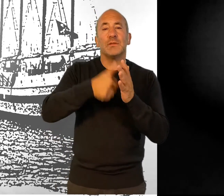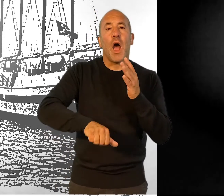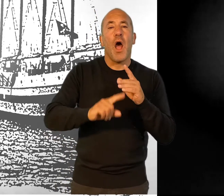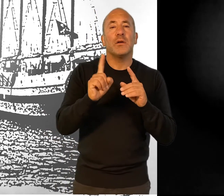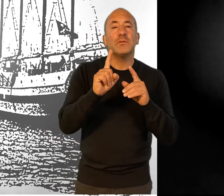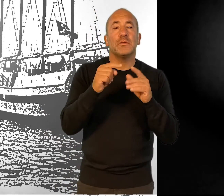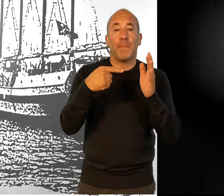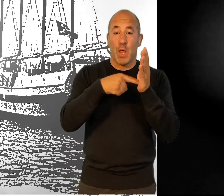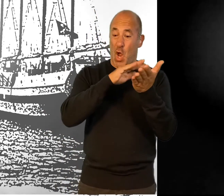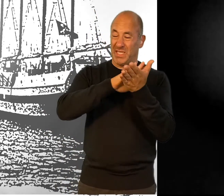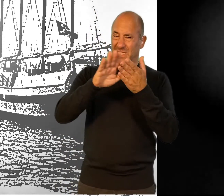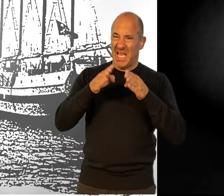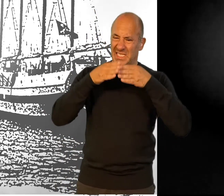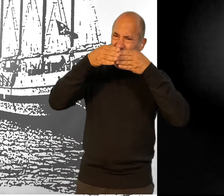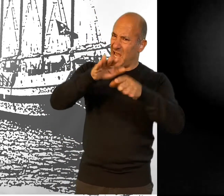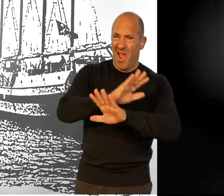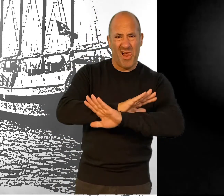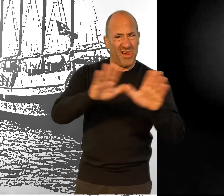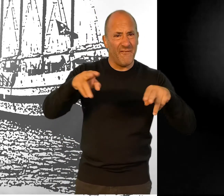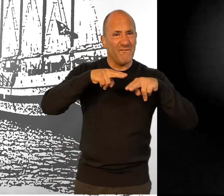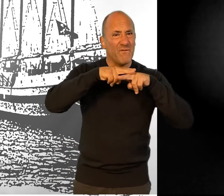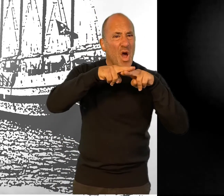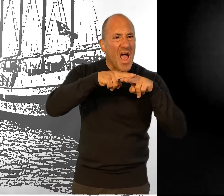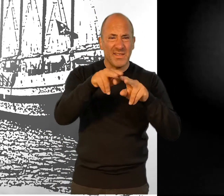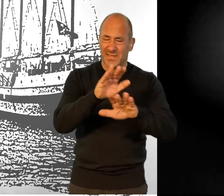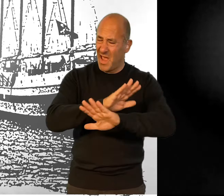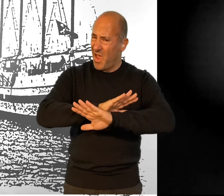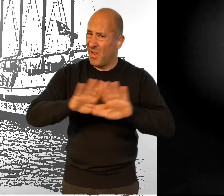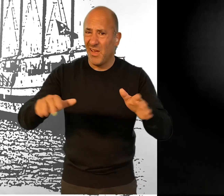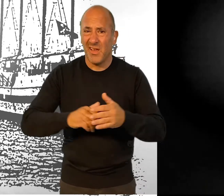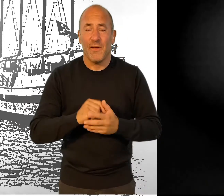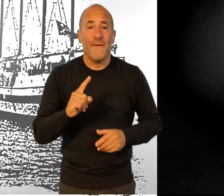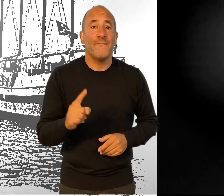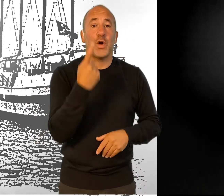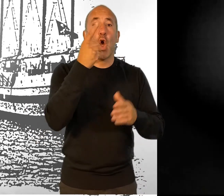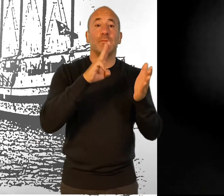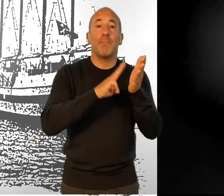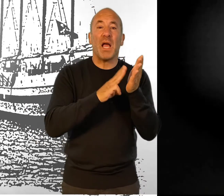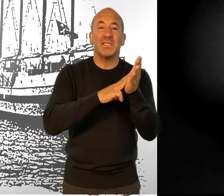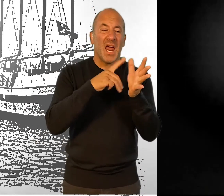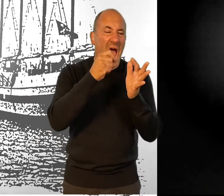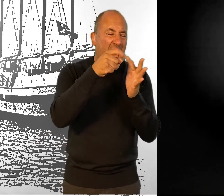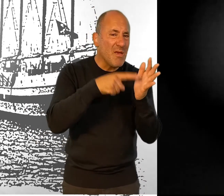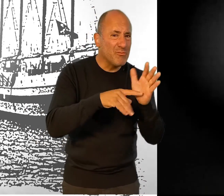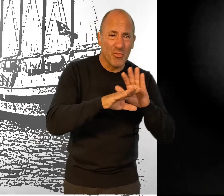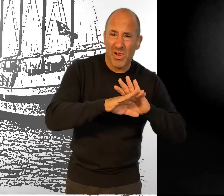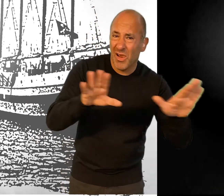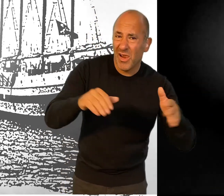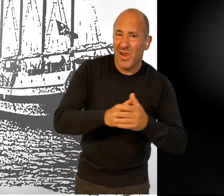It starts by not sailing on a Thursday or Friday or the first Monday in April or the second in